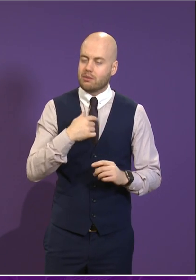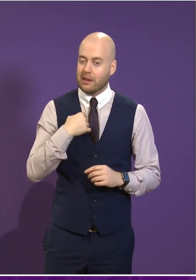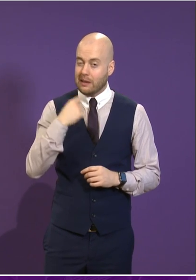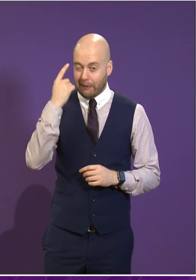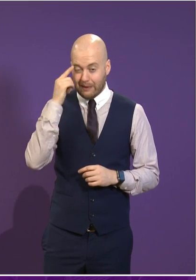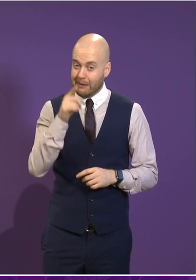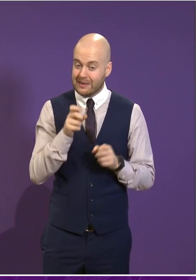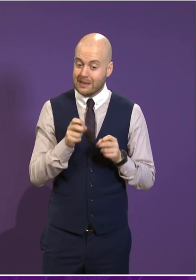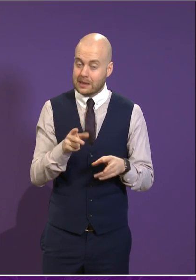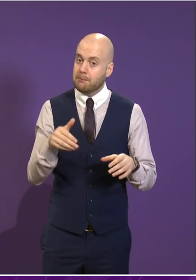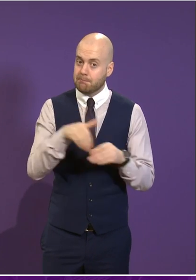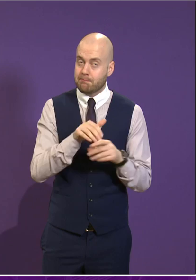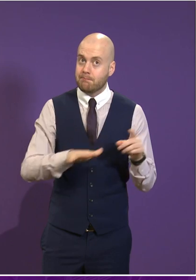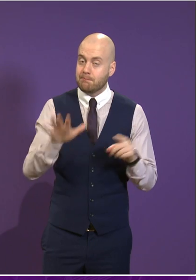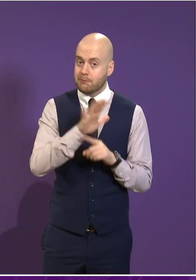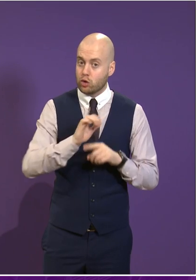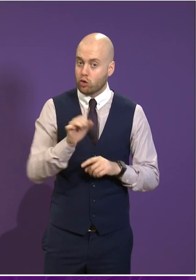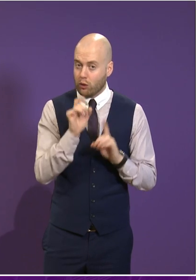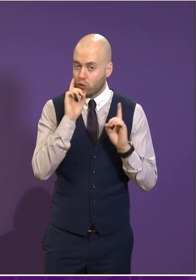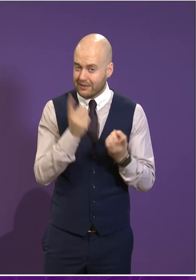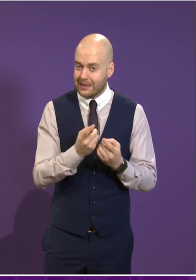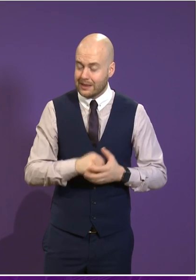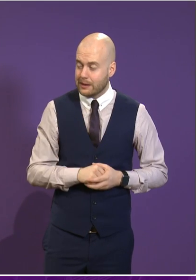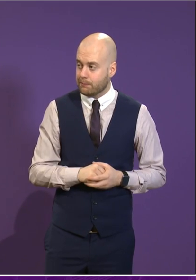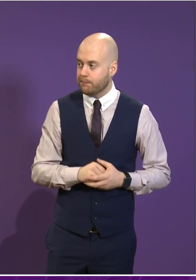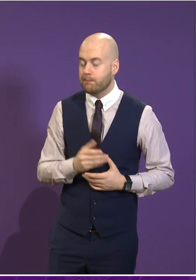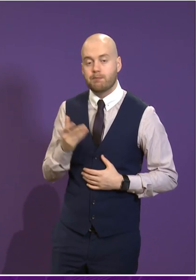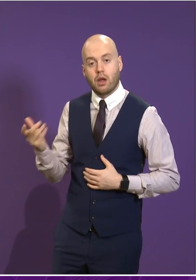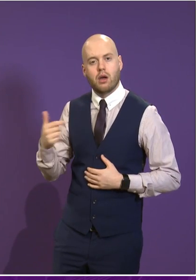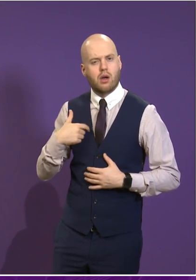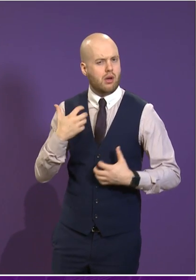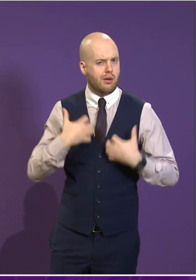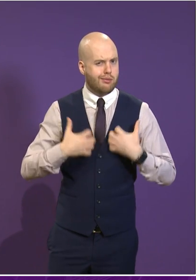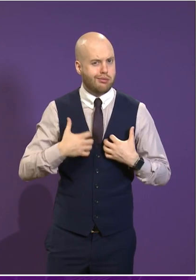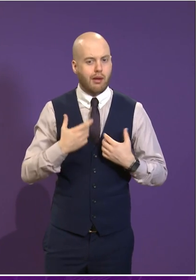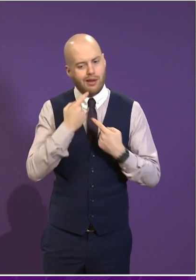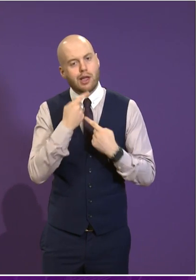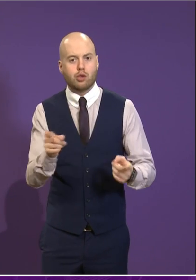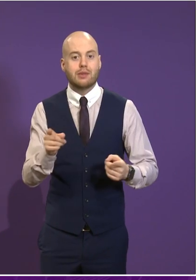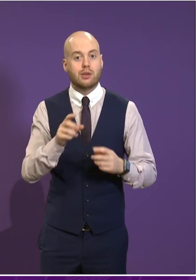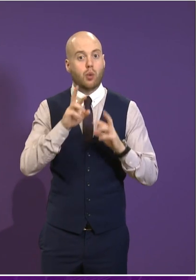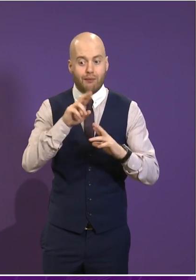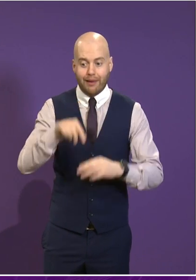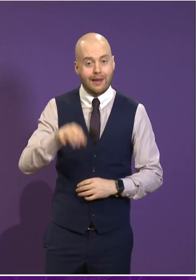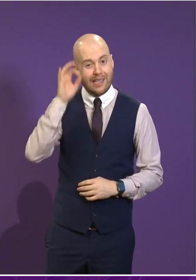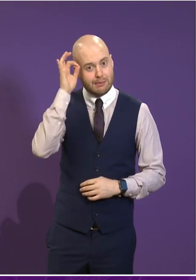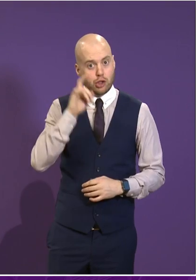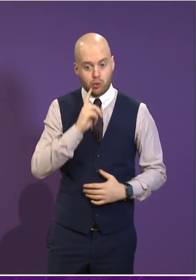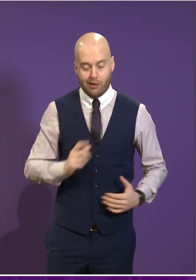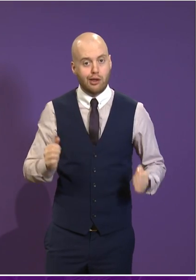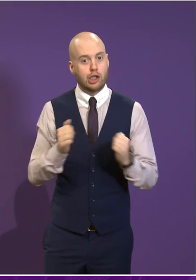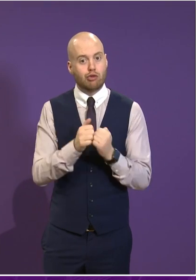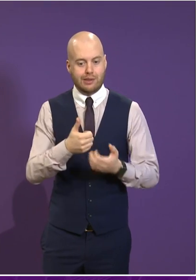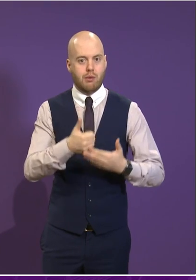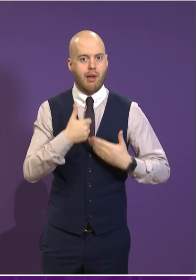we're looking forward to the announcement of the Commissioner for Fair Access as well, who will presumably help us take forward the recommendation in the Commission on